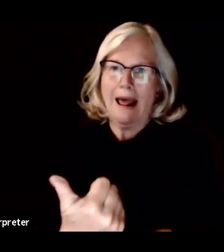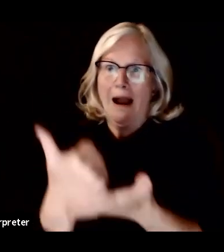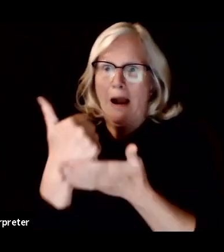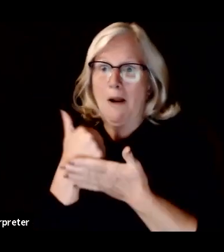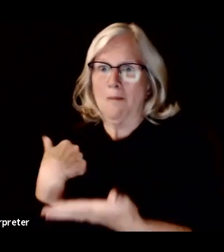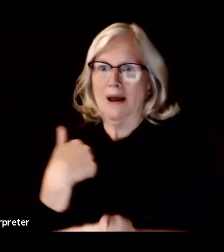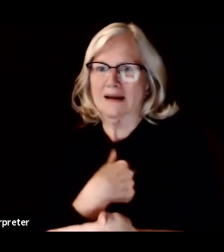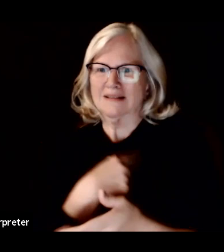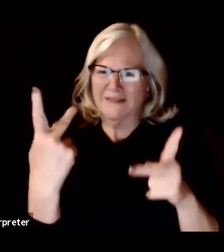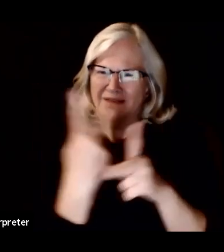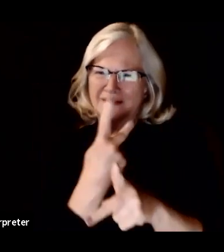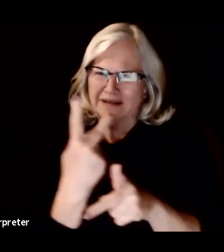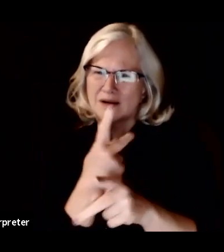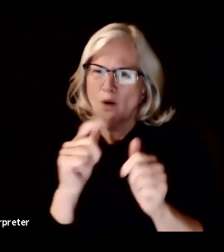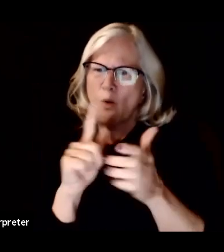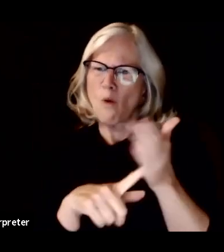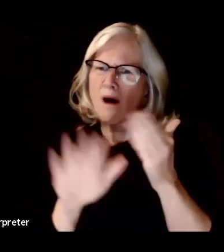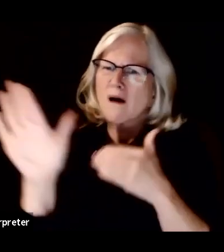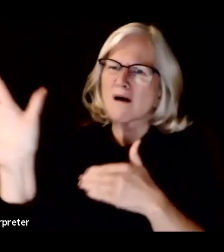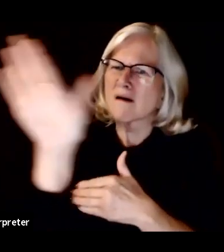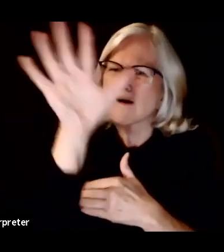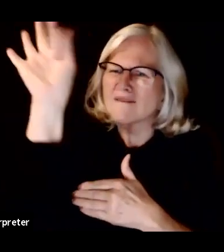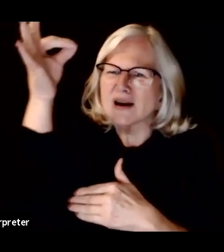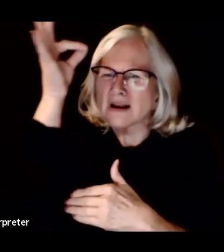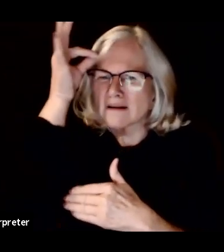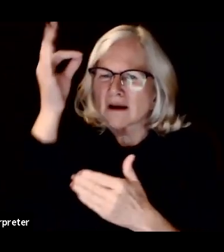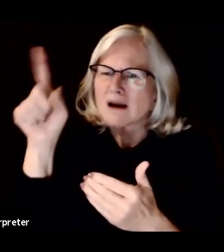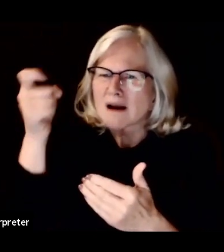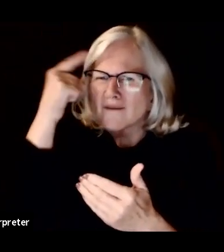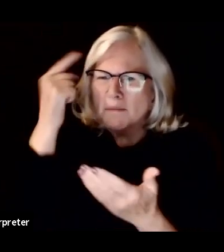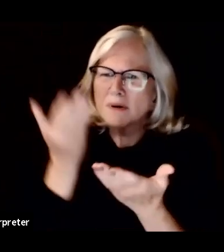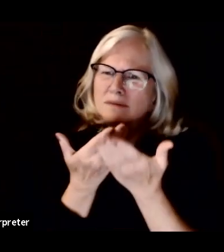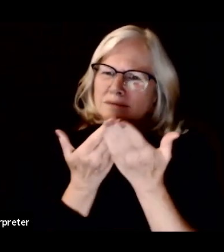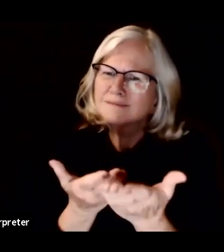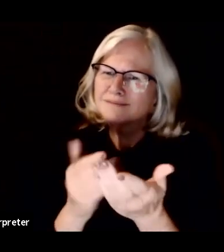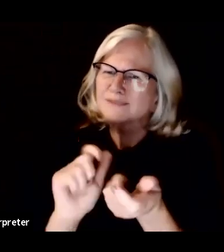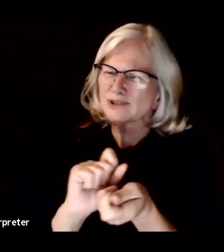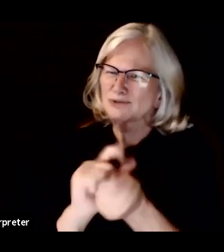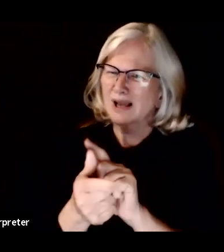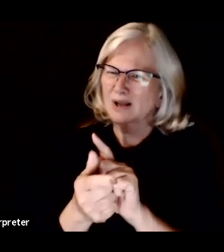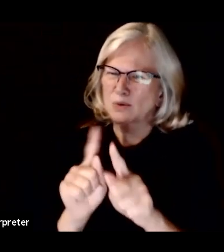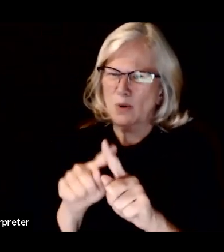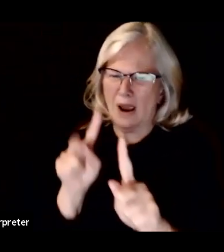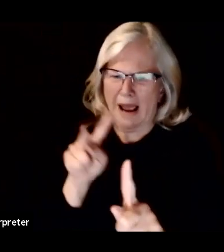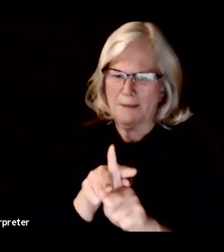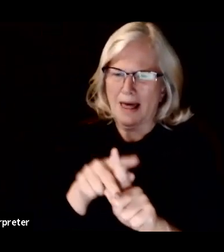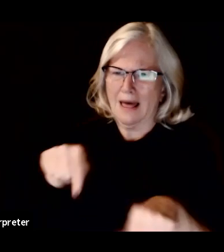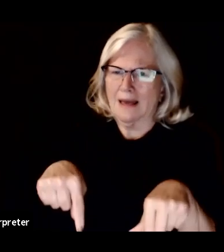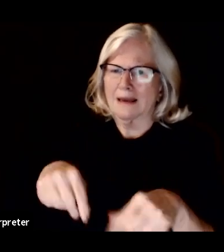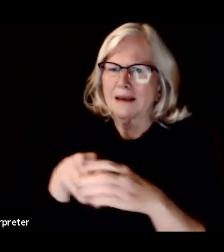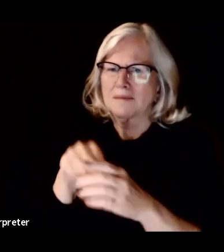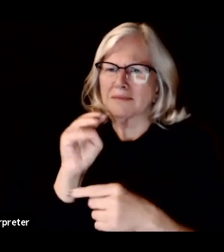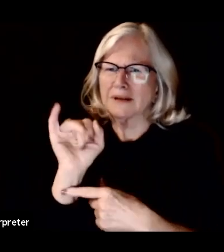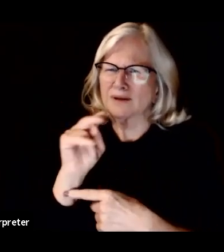federal government to help us address the unique challenges of providing vaccine in